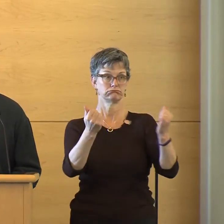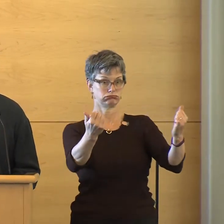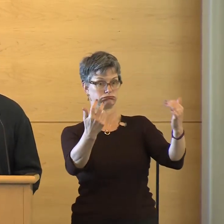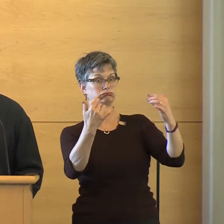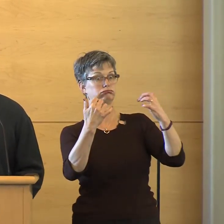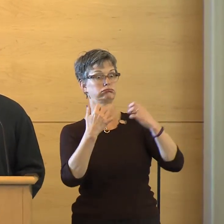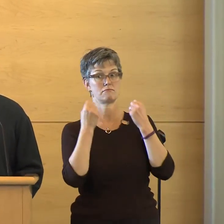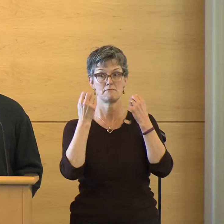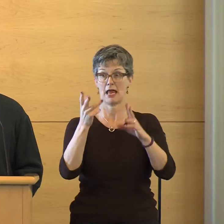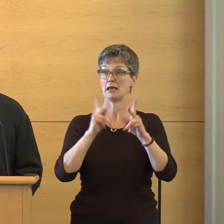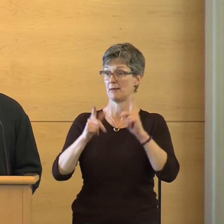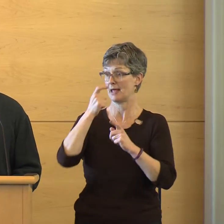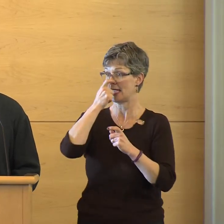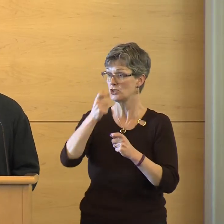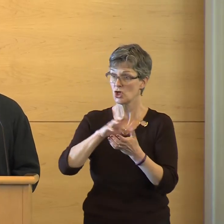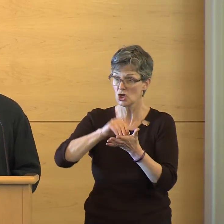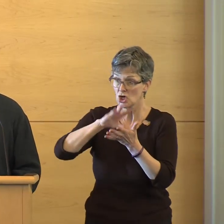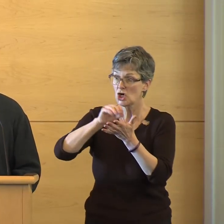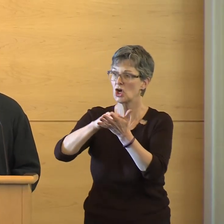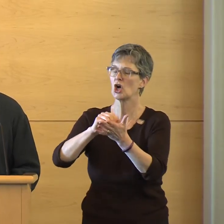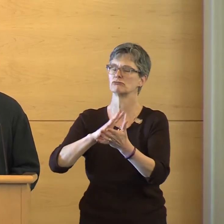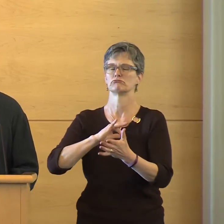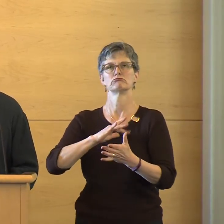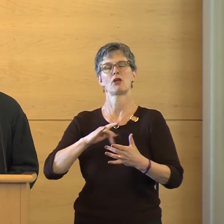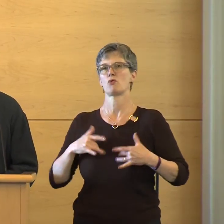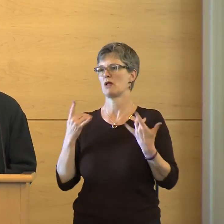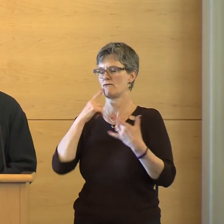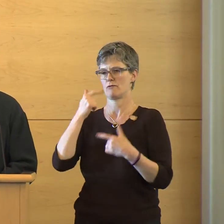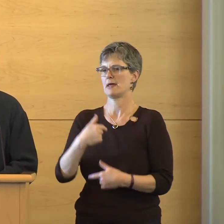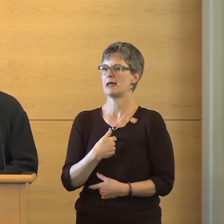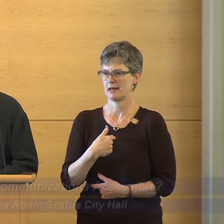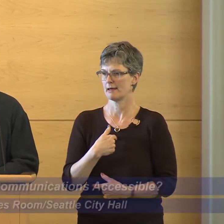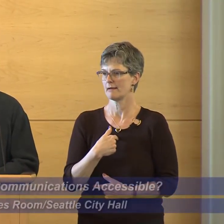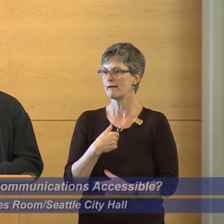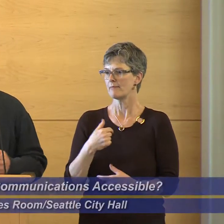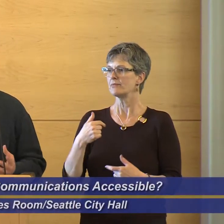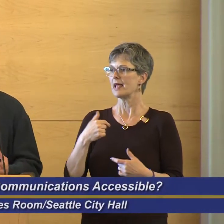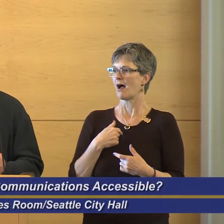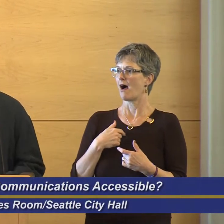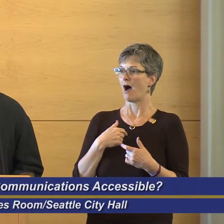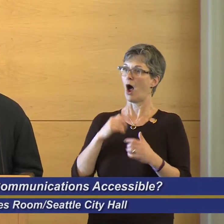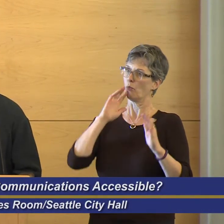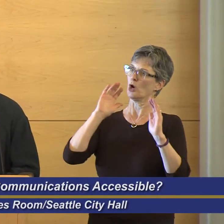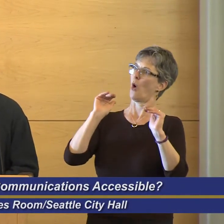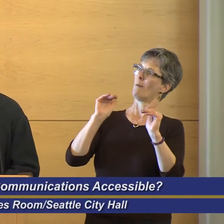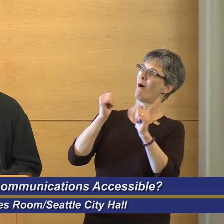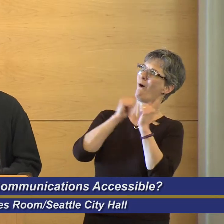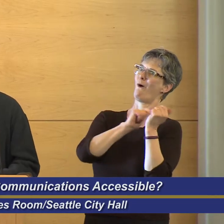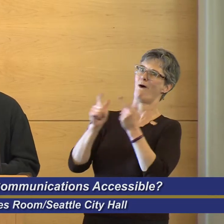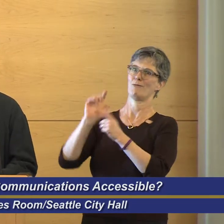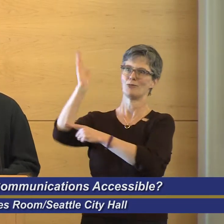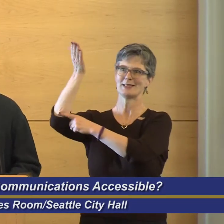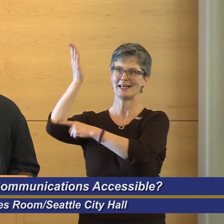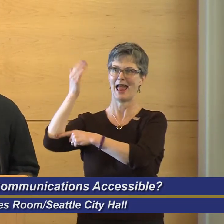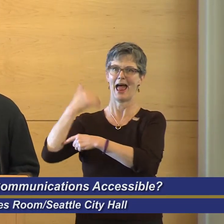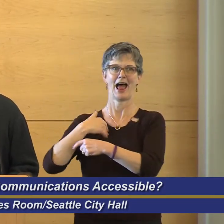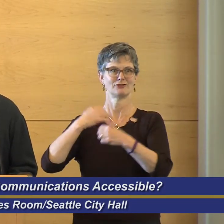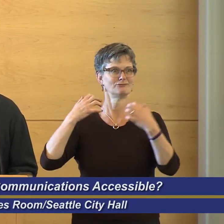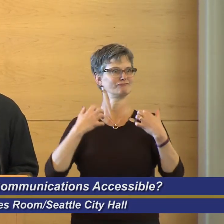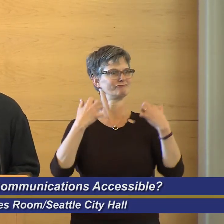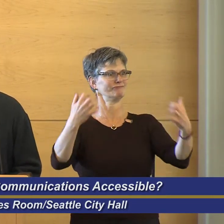about accessibility and universal design. Sometimes it's just a handful of people, and even those can be very rich conversations.